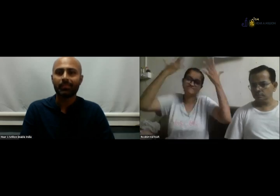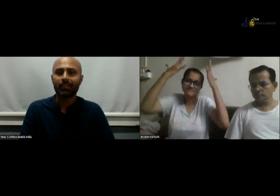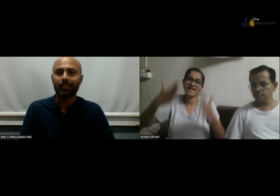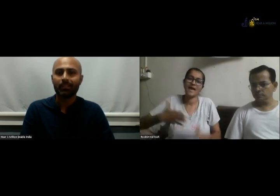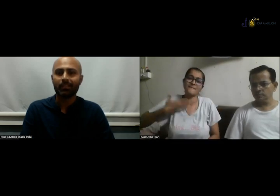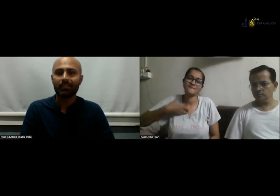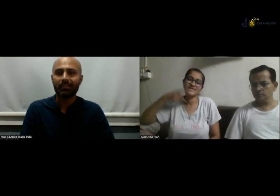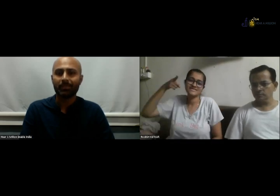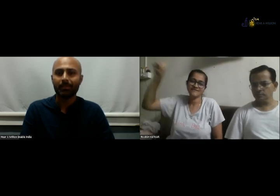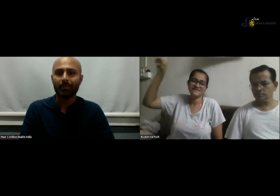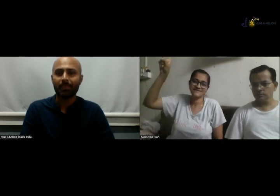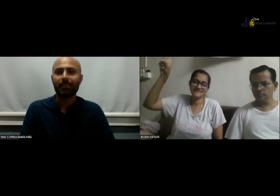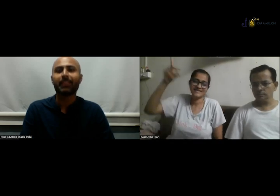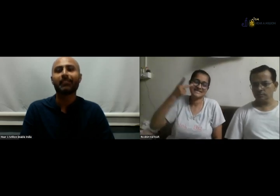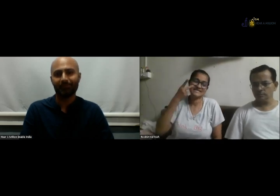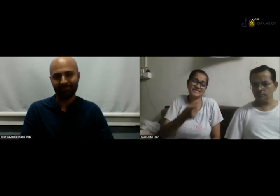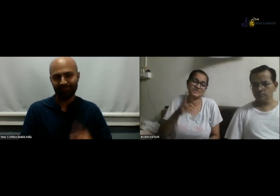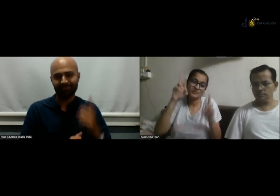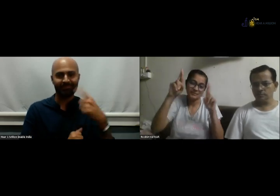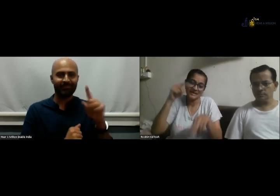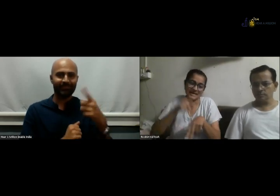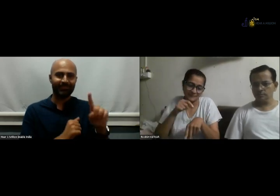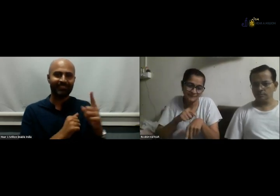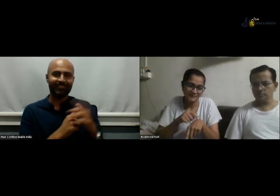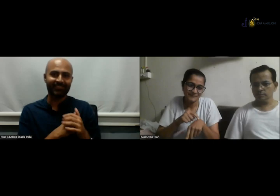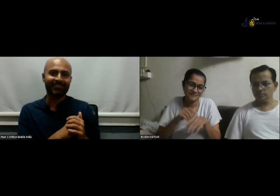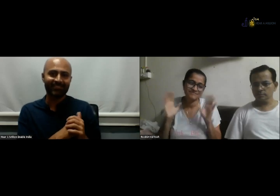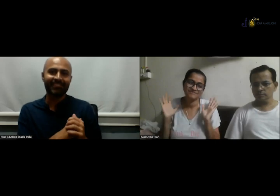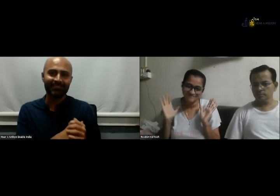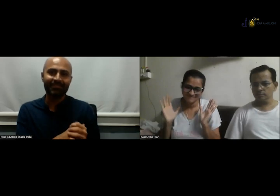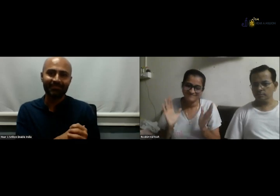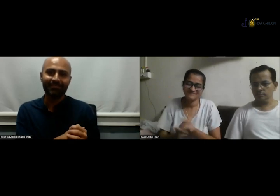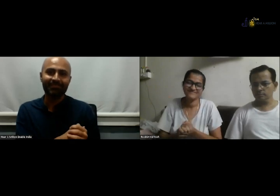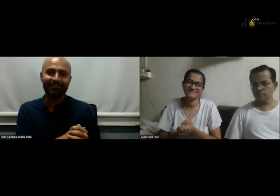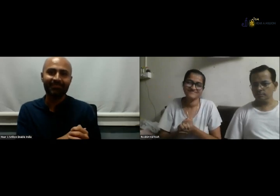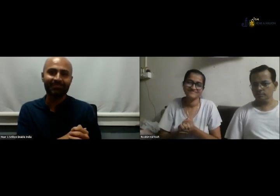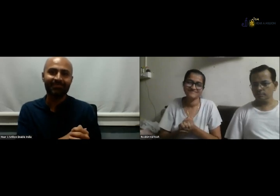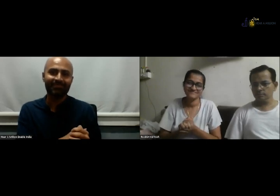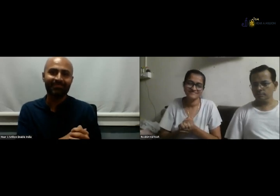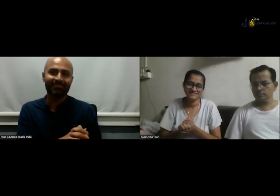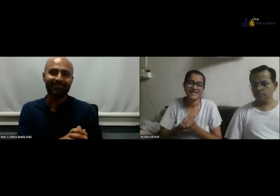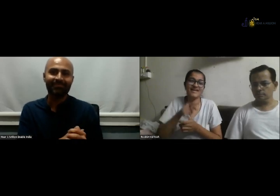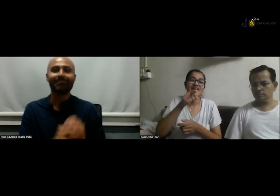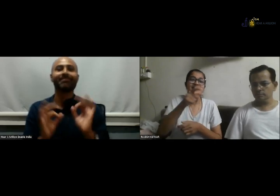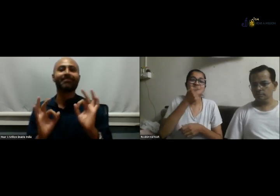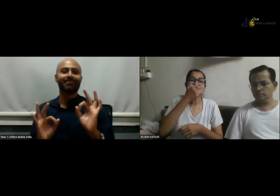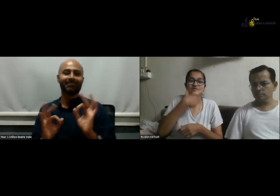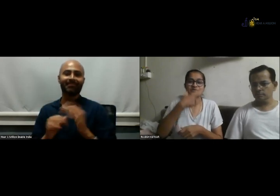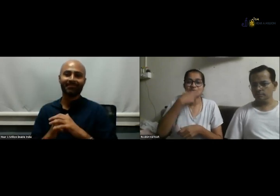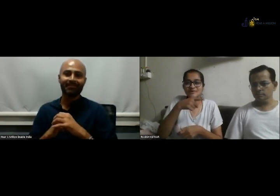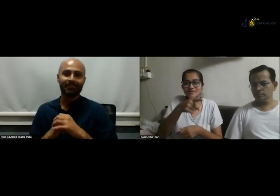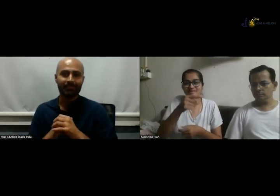seeing us from the heaven, and she wanted all other deaf people to study more and